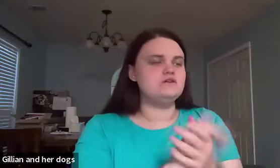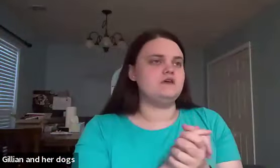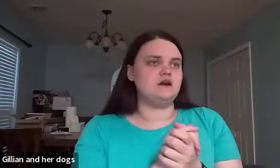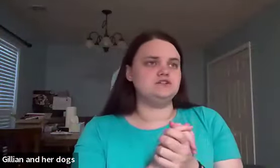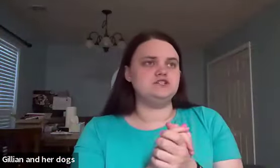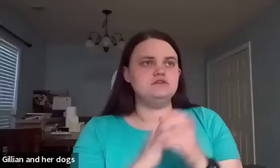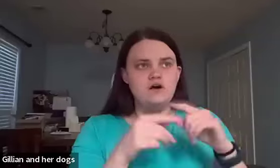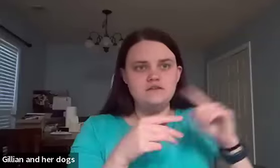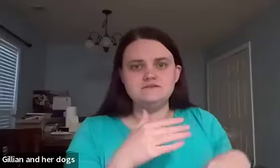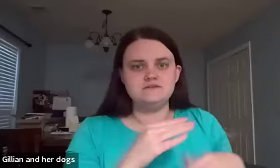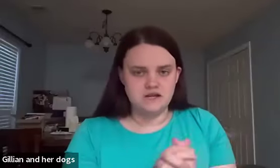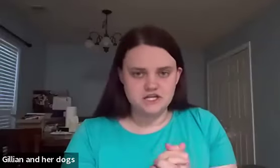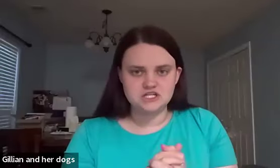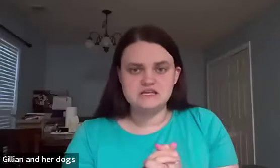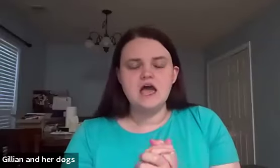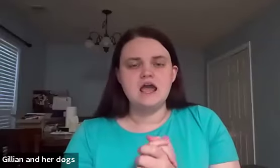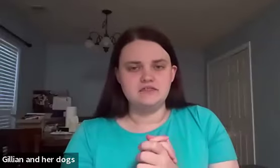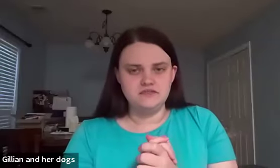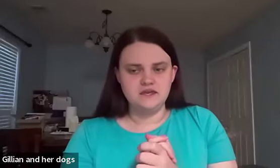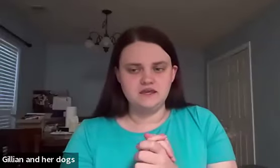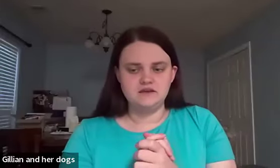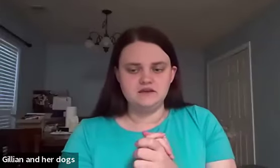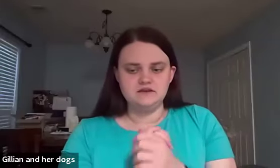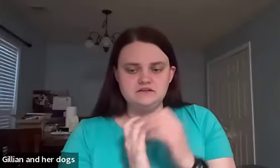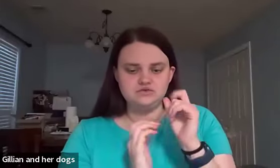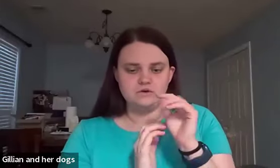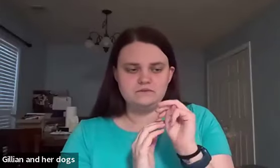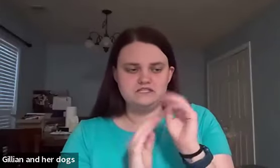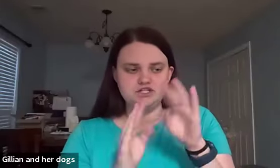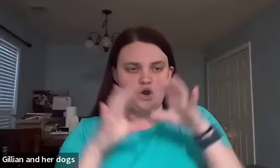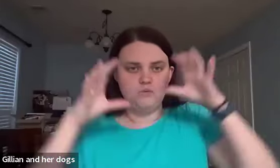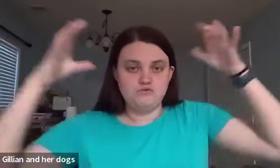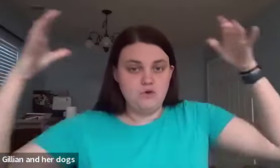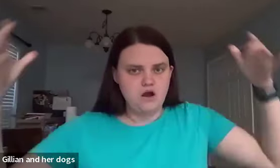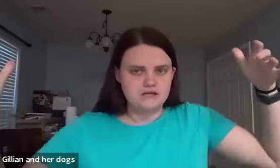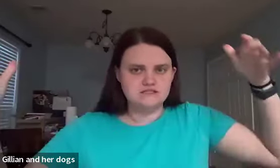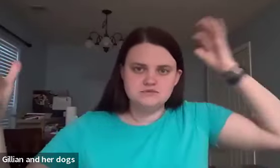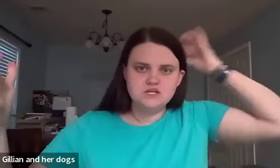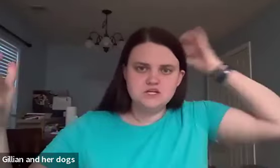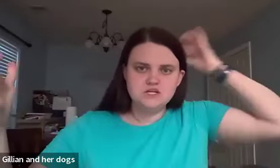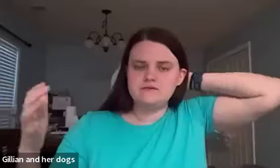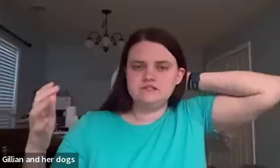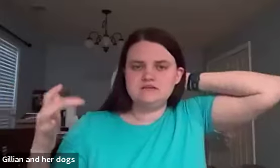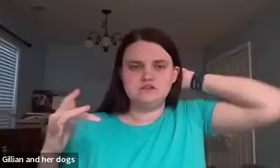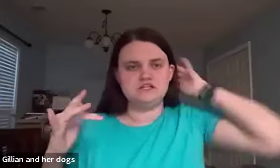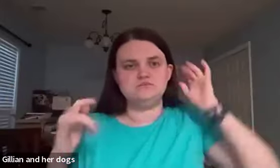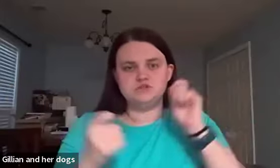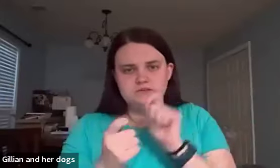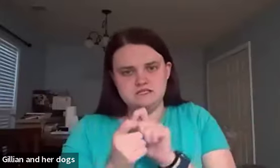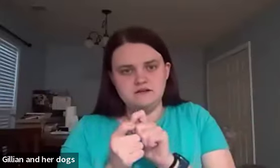thunder, there's, all these different variations. And I think storm can be such a broad subject that there typically is more